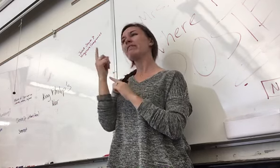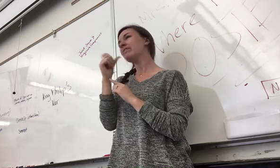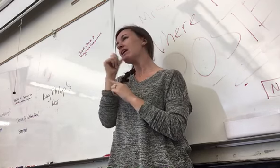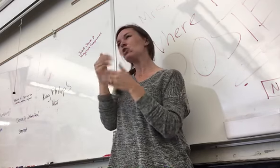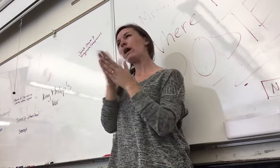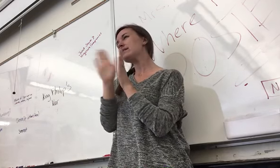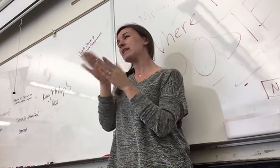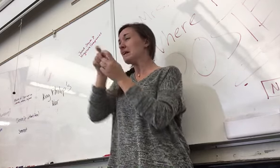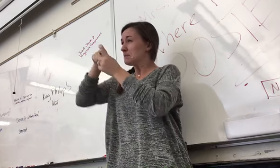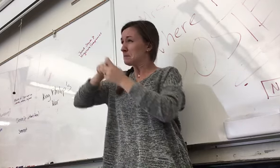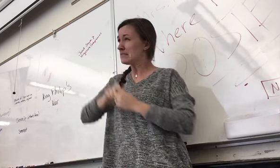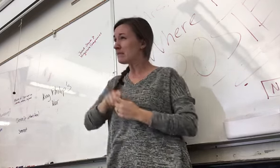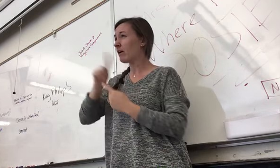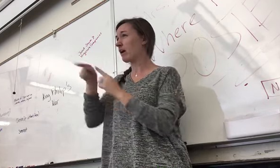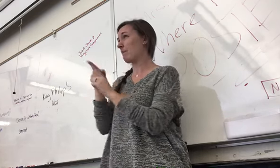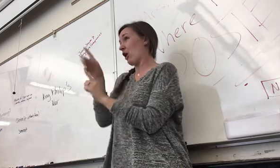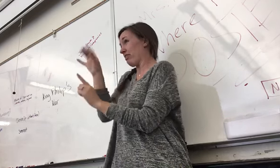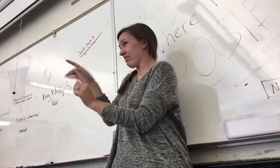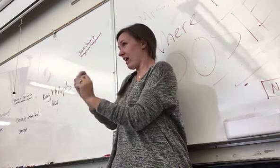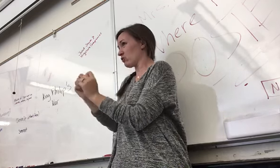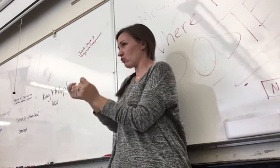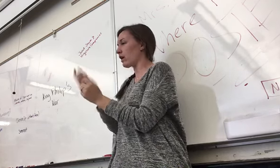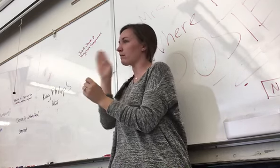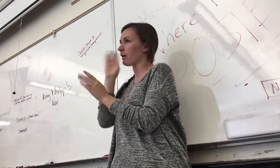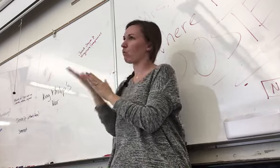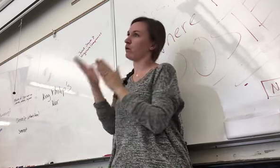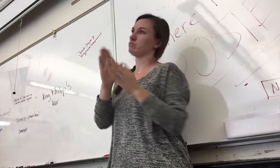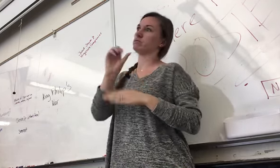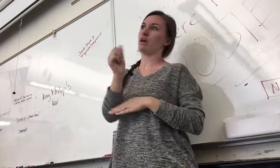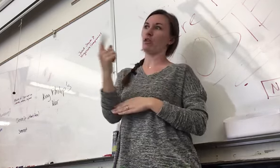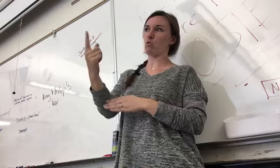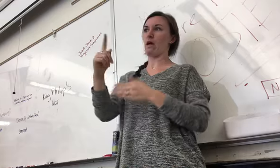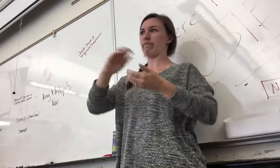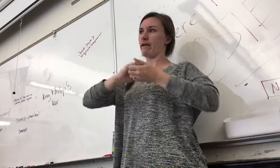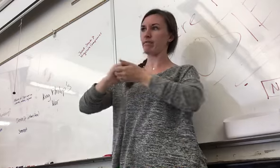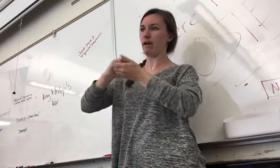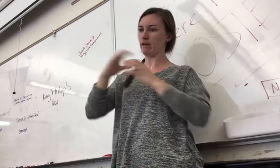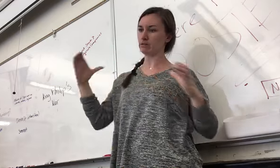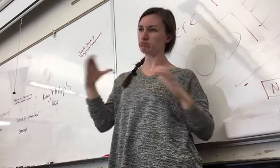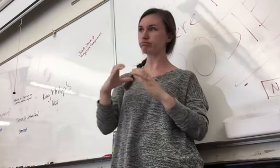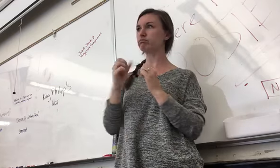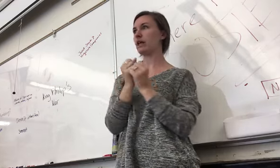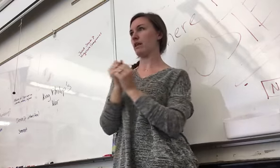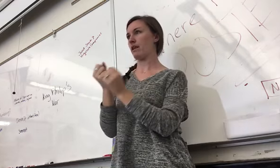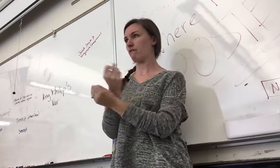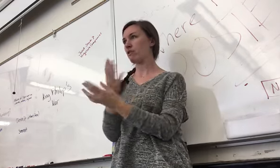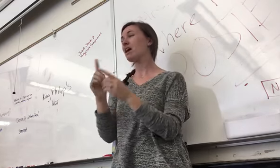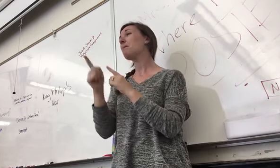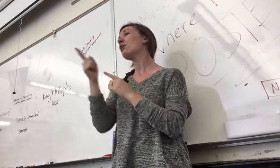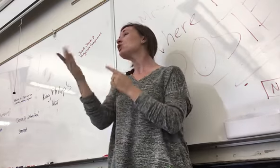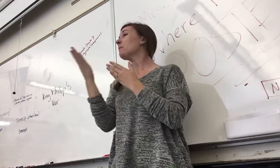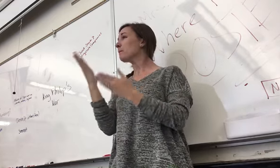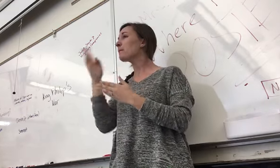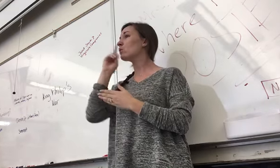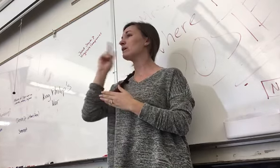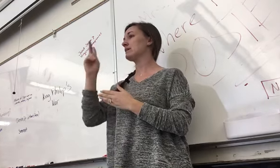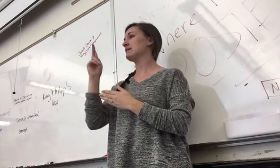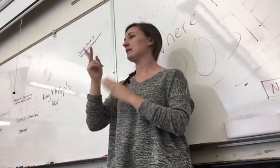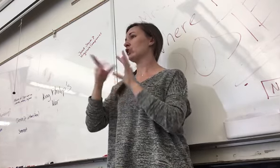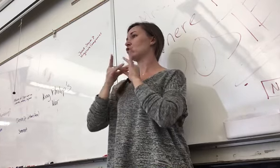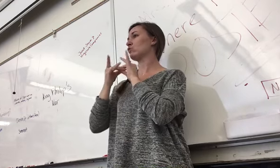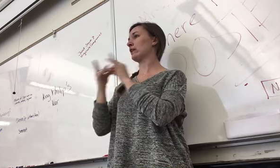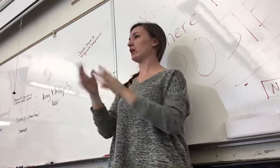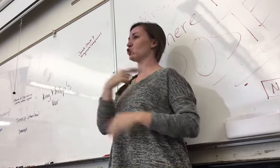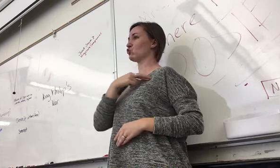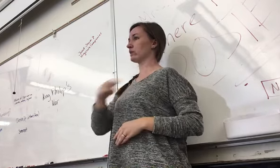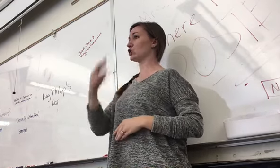about the Cahokia. They'll ask a lot more about the Iroquois. But the only thing that you might see is religion, because their mounds were built